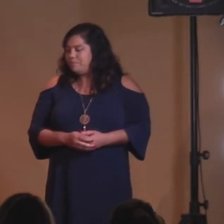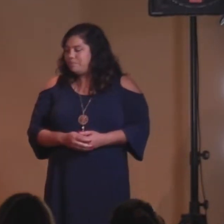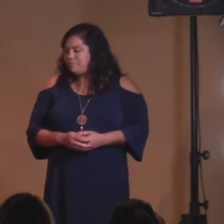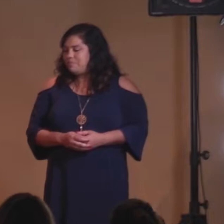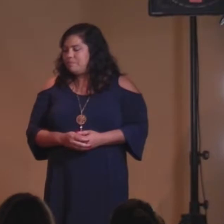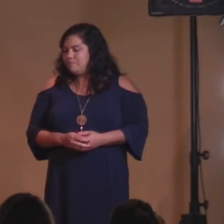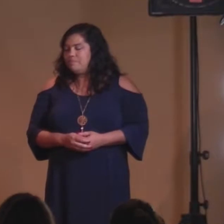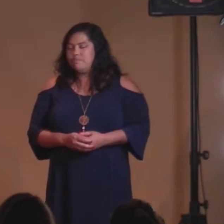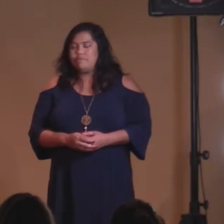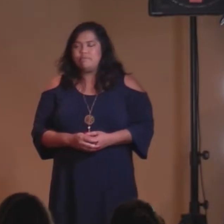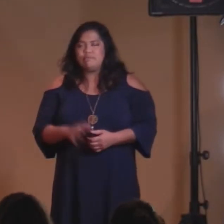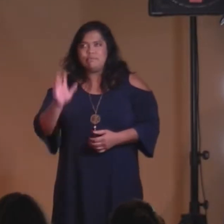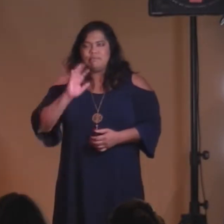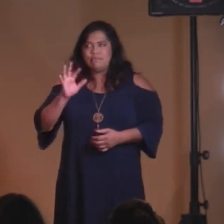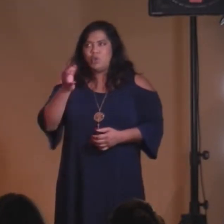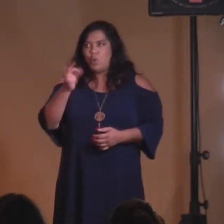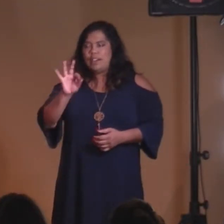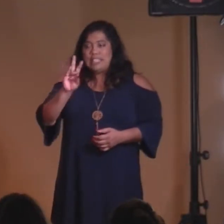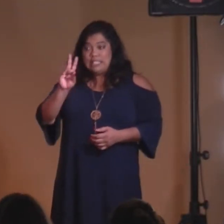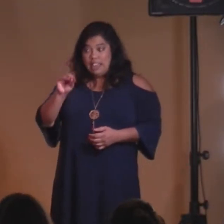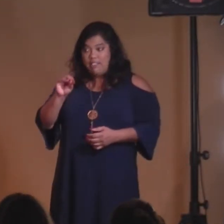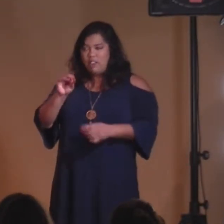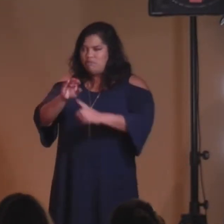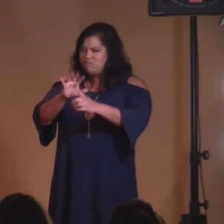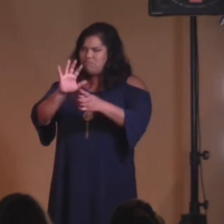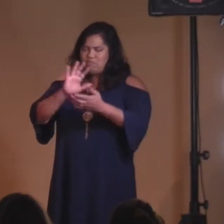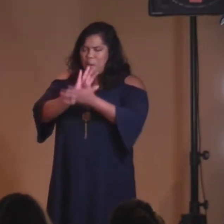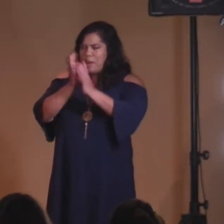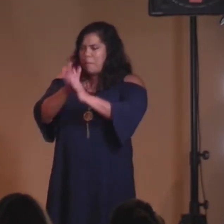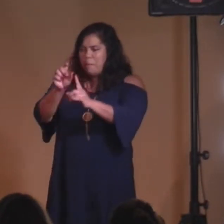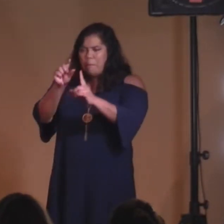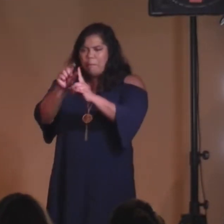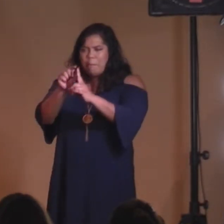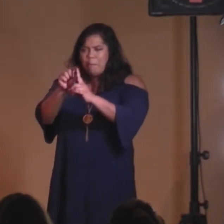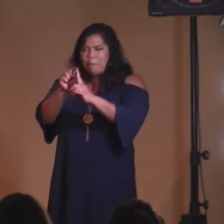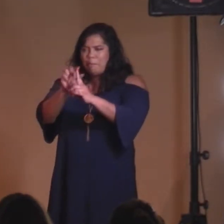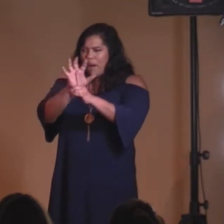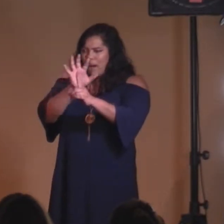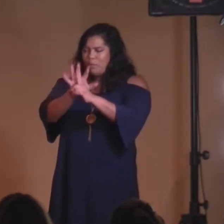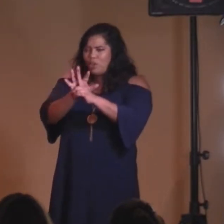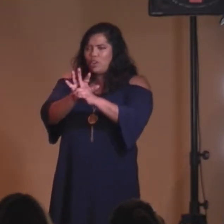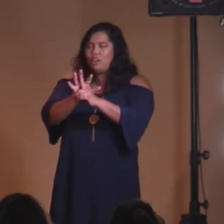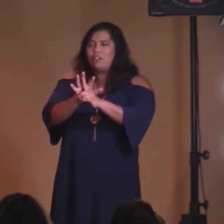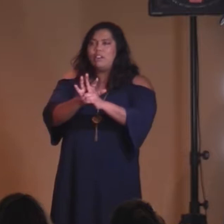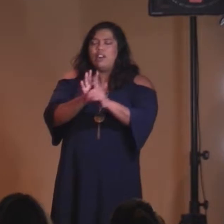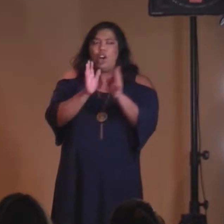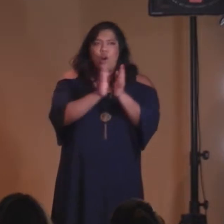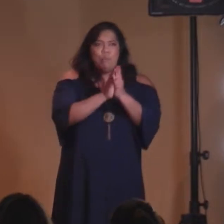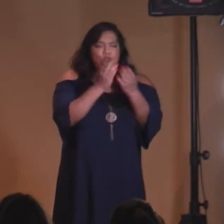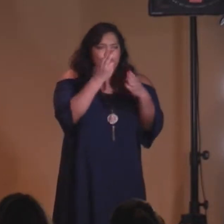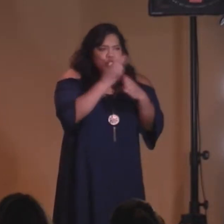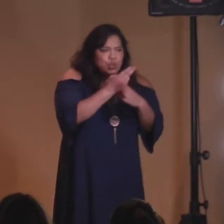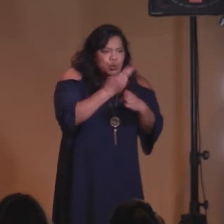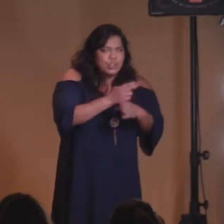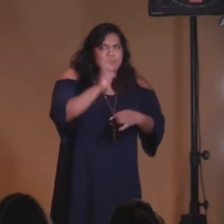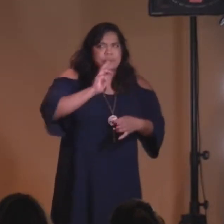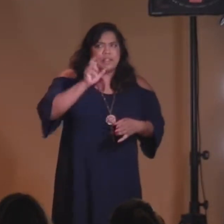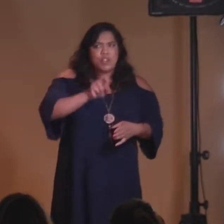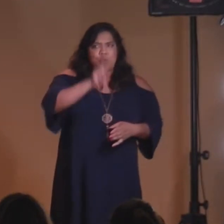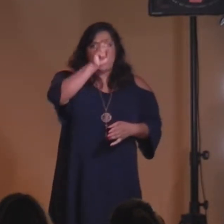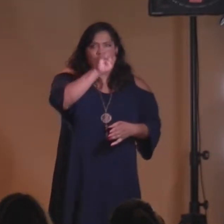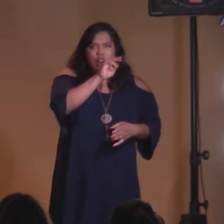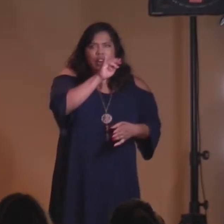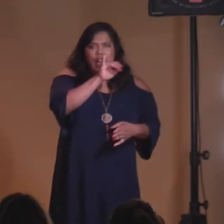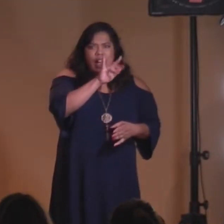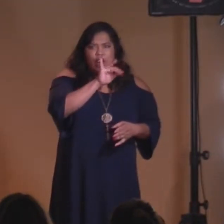gained popularity in the 1970s in news reports and books covering the conflicts in Northern Ireland, Basque Country,